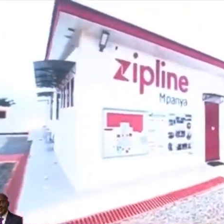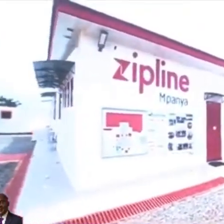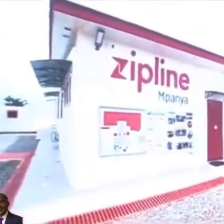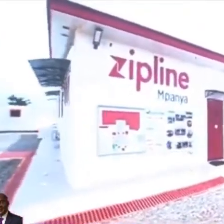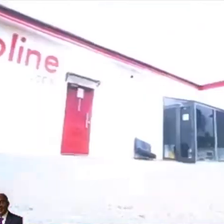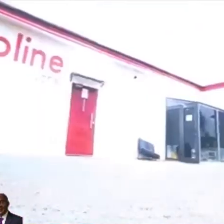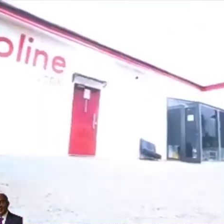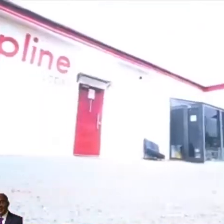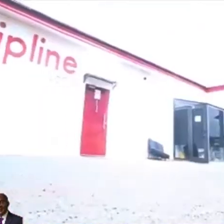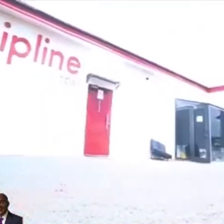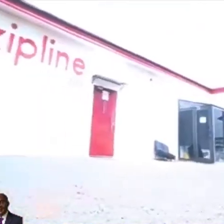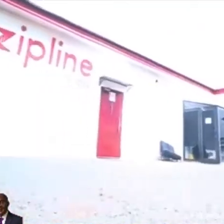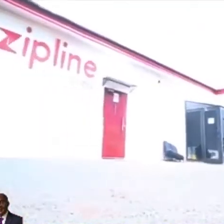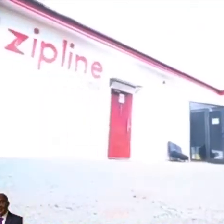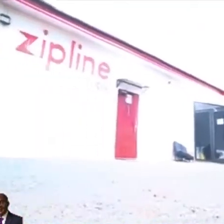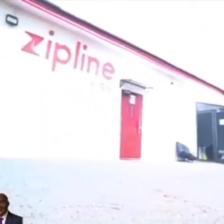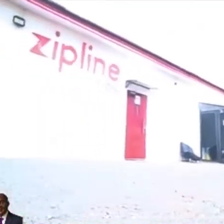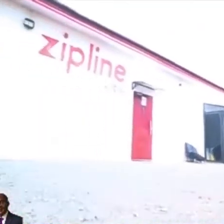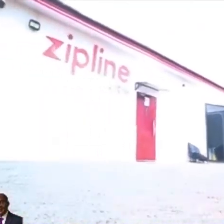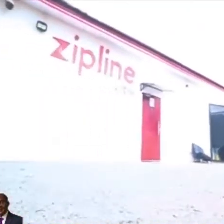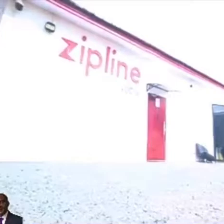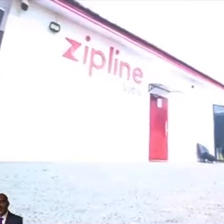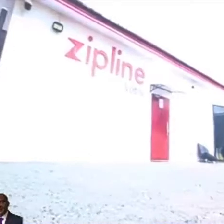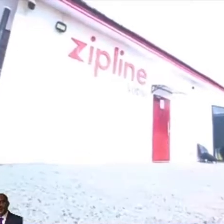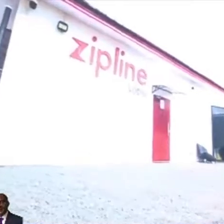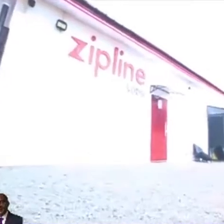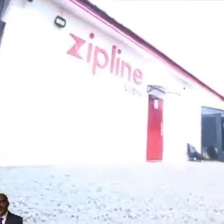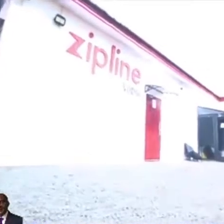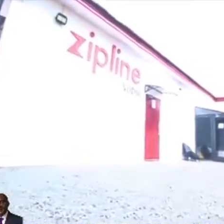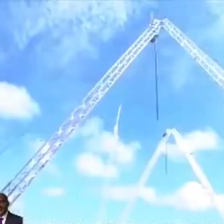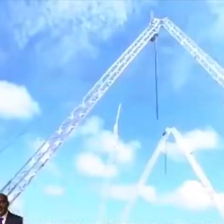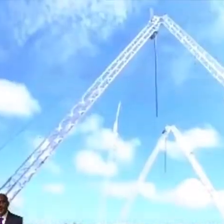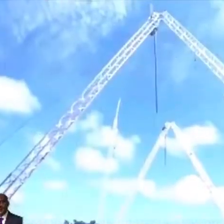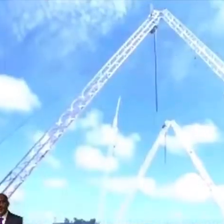mid-country, and this one here in Vopsi for the northern communities.